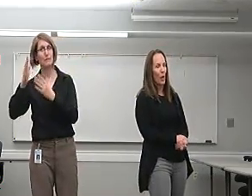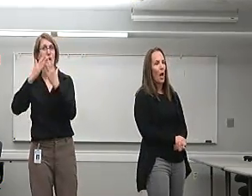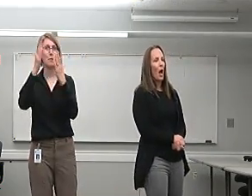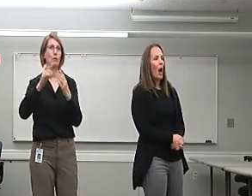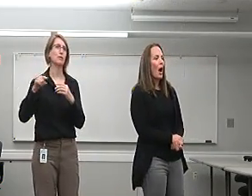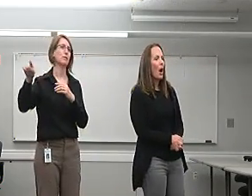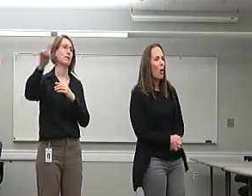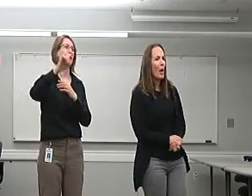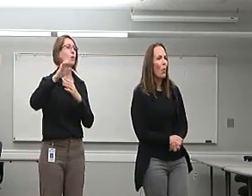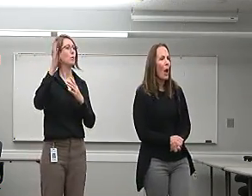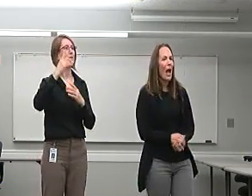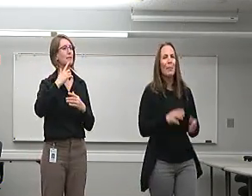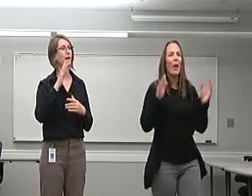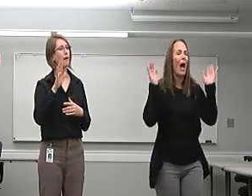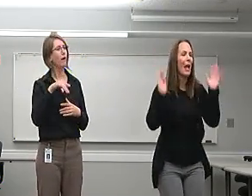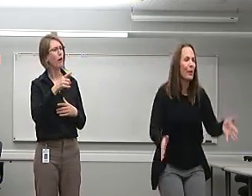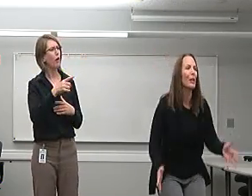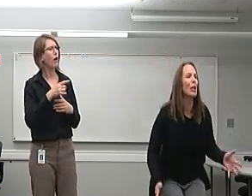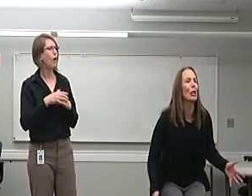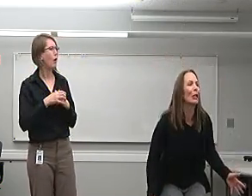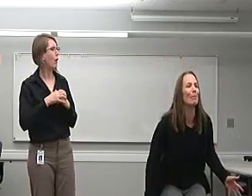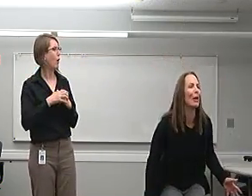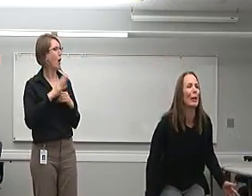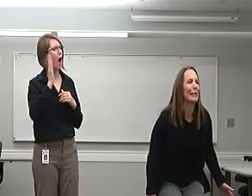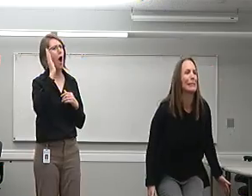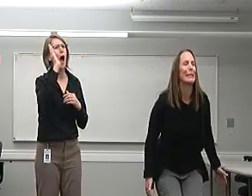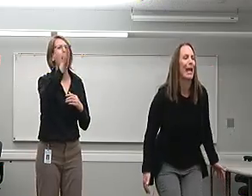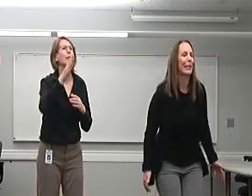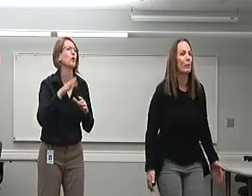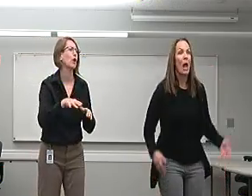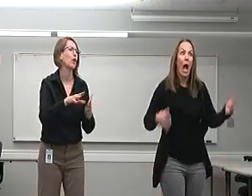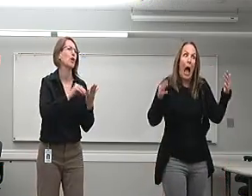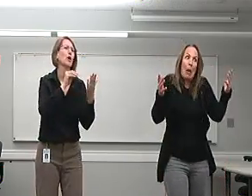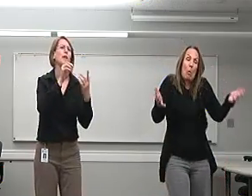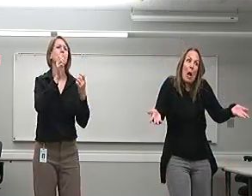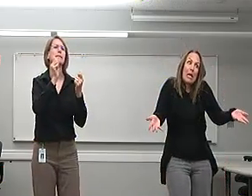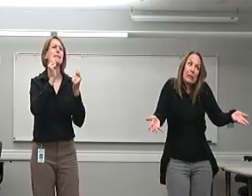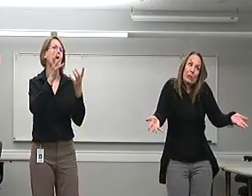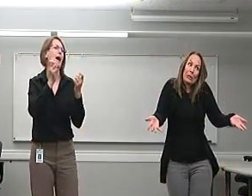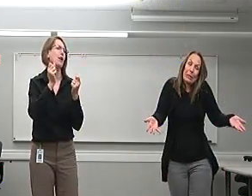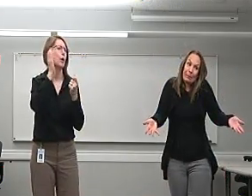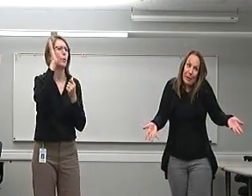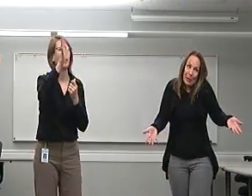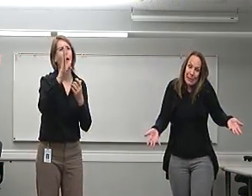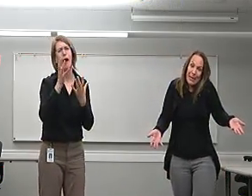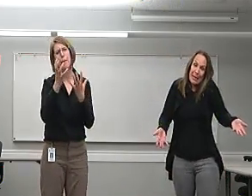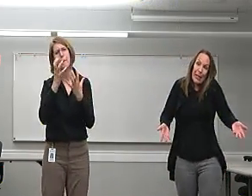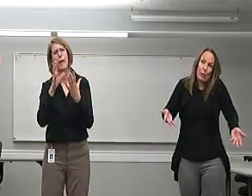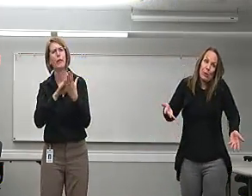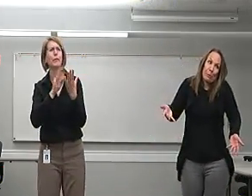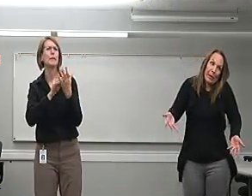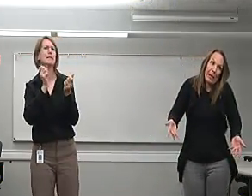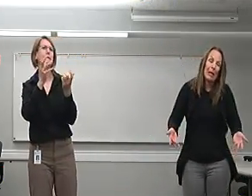I'm going to learn American Sign Language. I want to learn American Sign Language, but